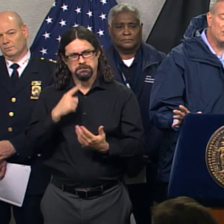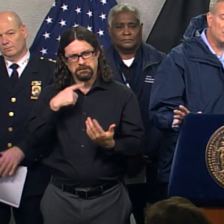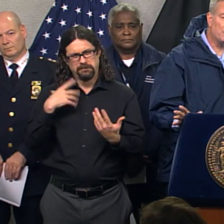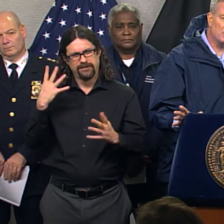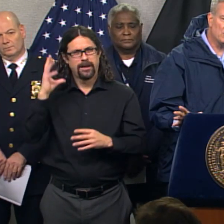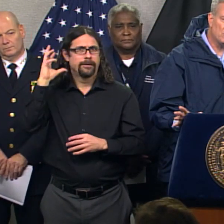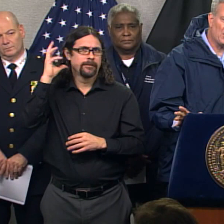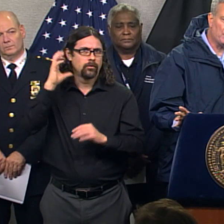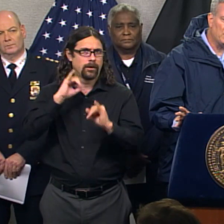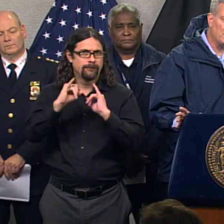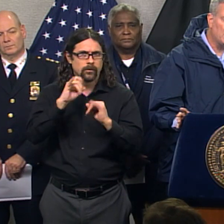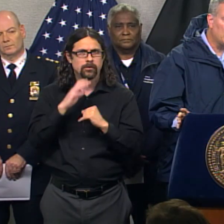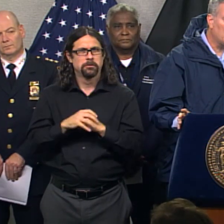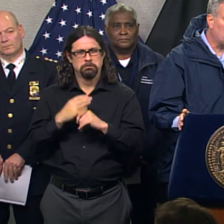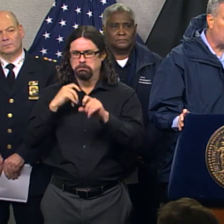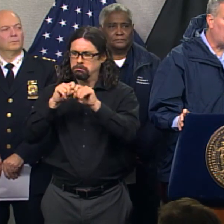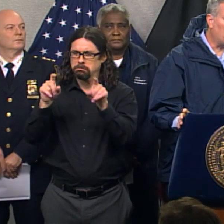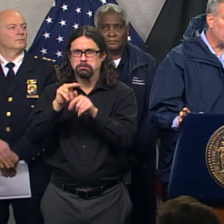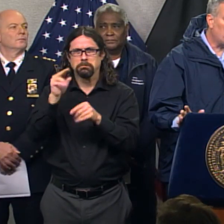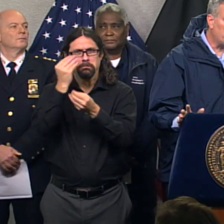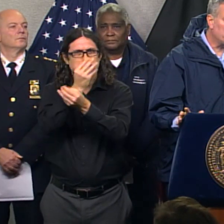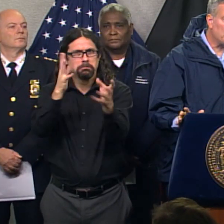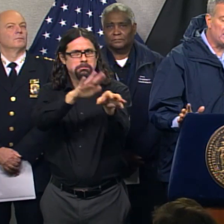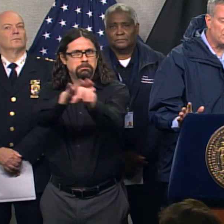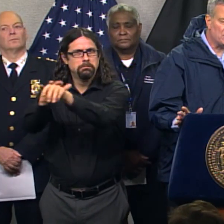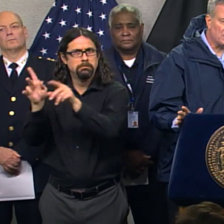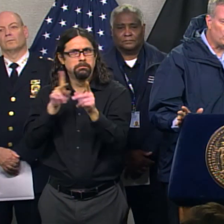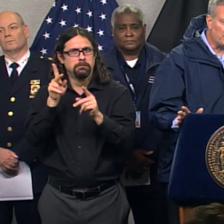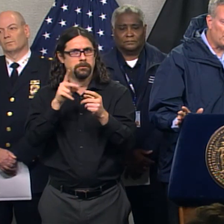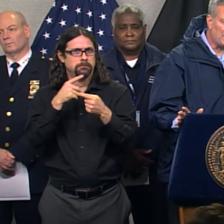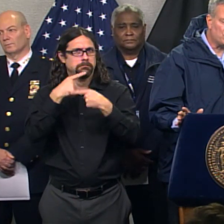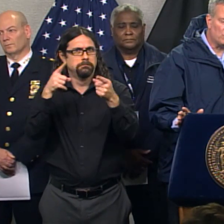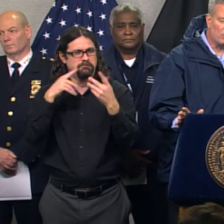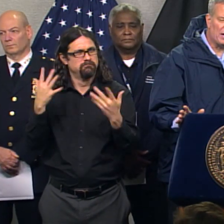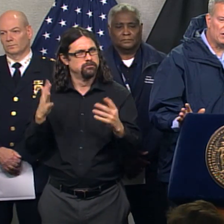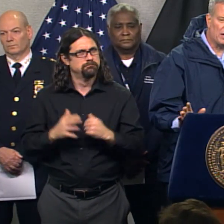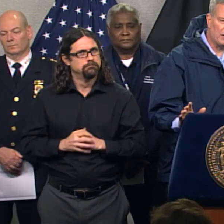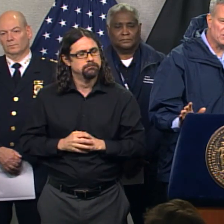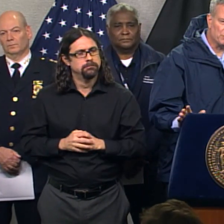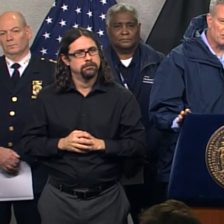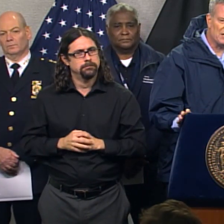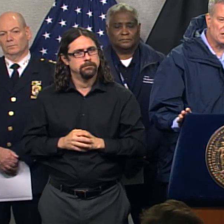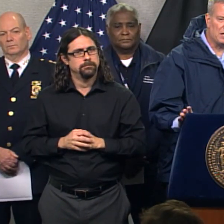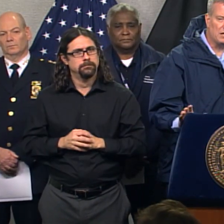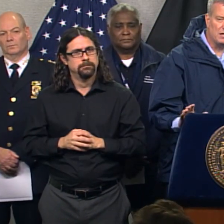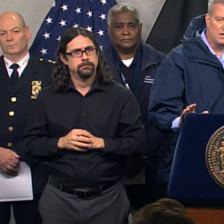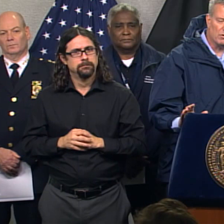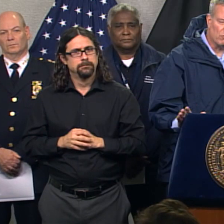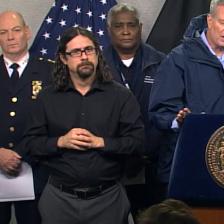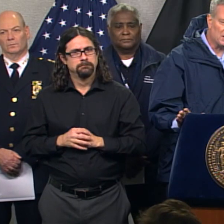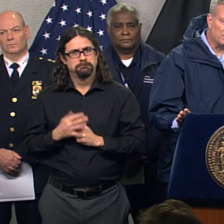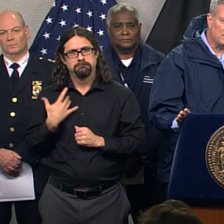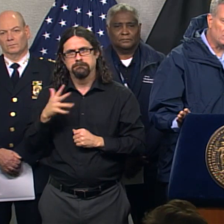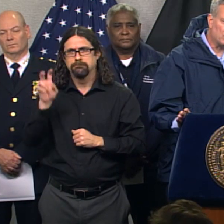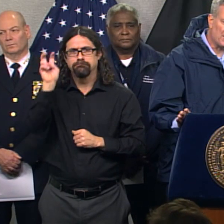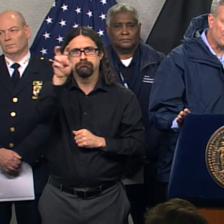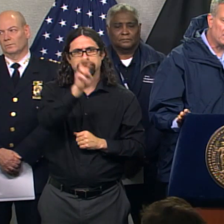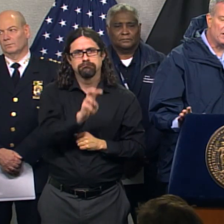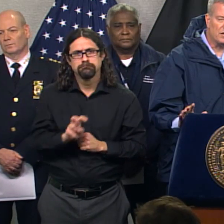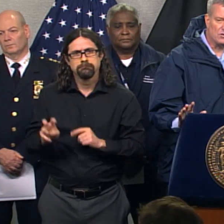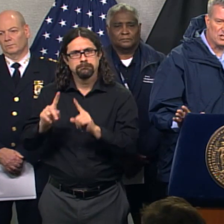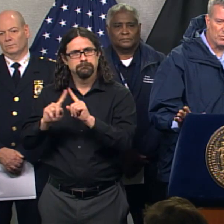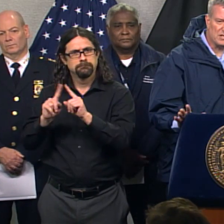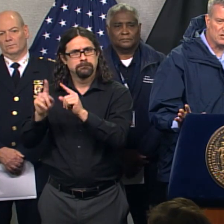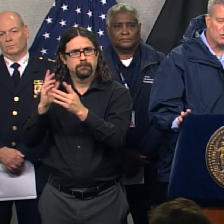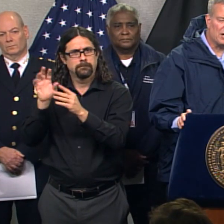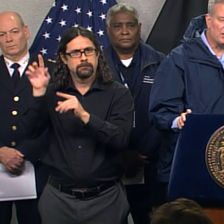people actually done a pretty good job. We've seen, and certainly when my touring around, I was impressed that there was relatively little traffic. I